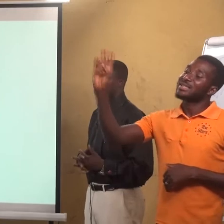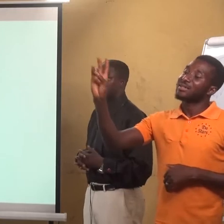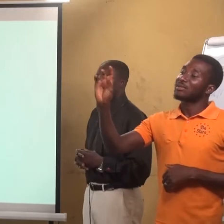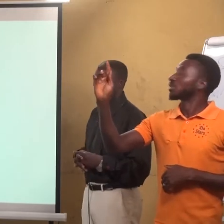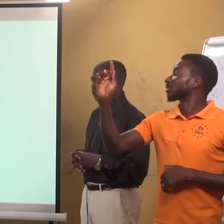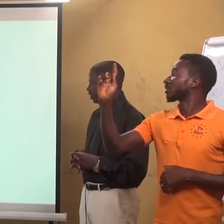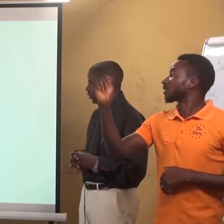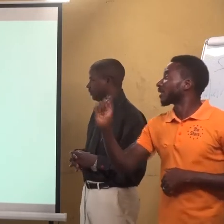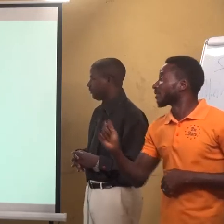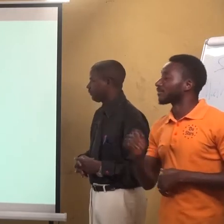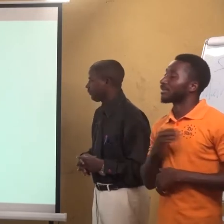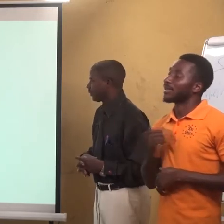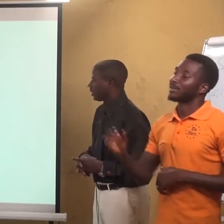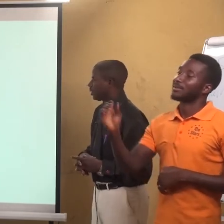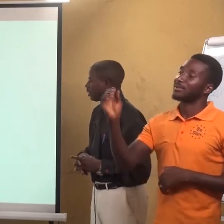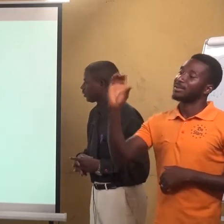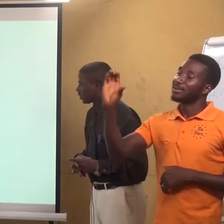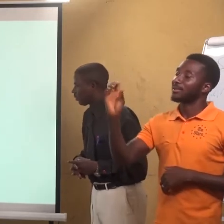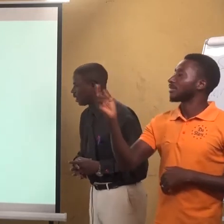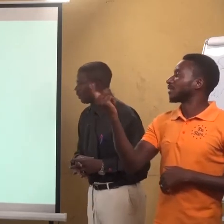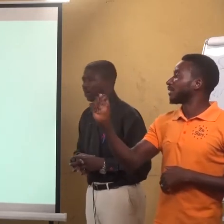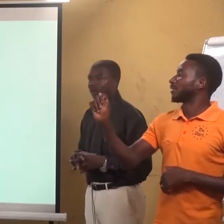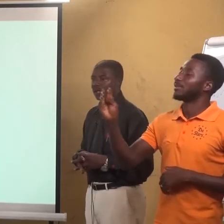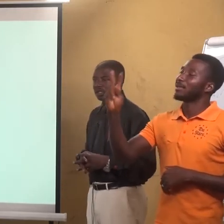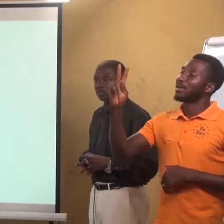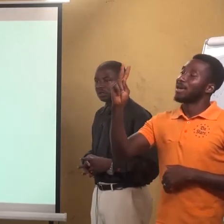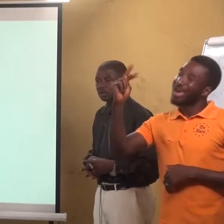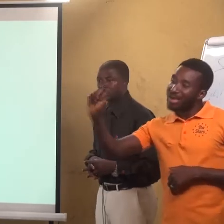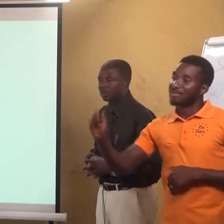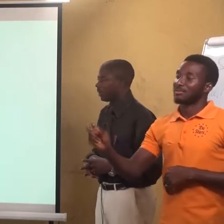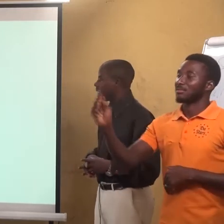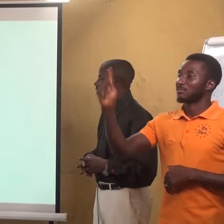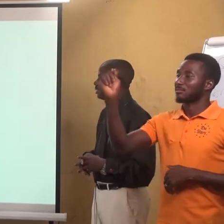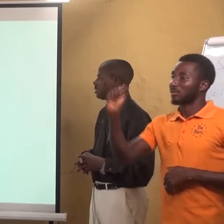term of the GP. Question 1, we have 32,